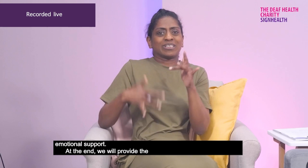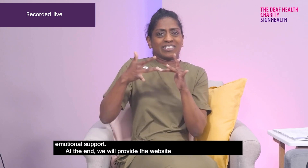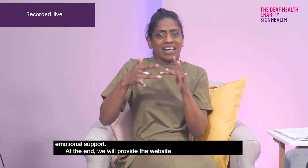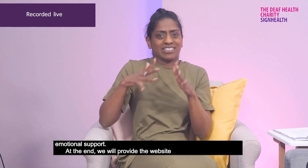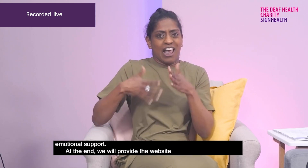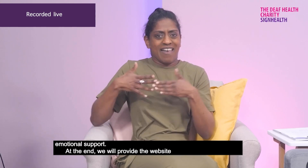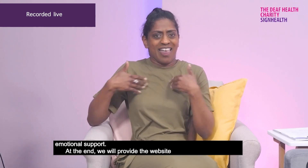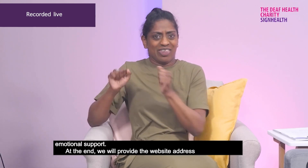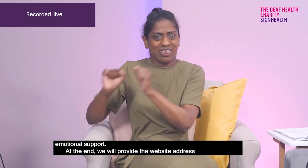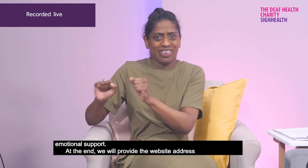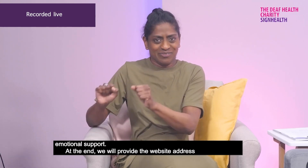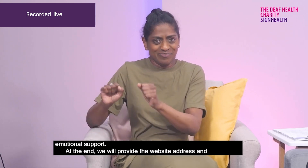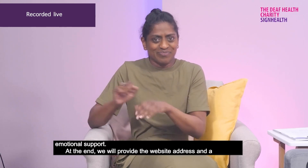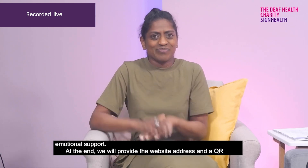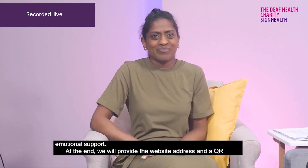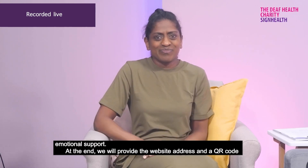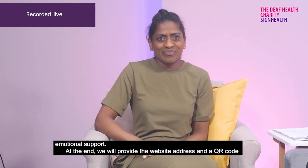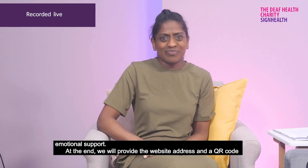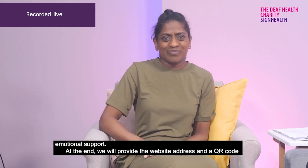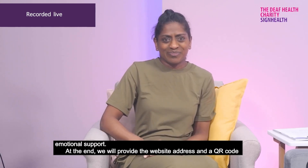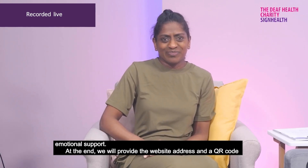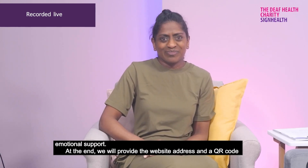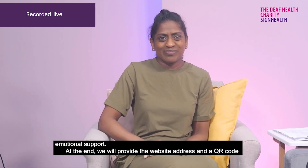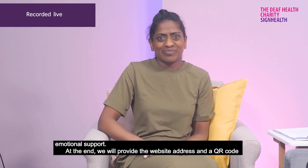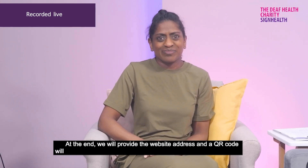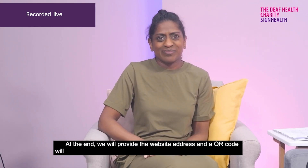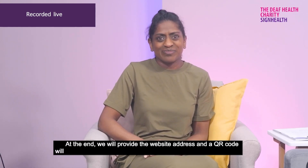So if you're able to scan that on your code, it will take you directly to the website.